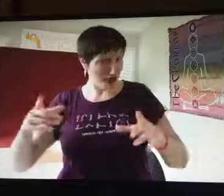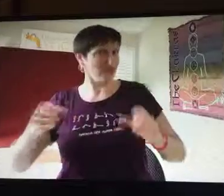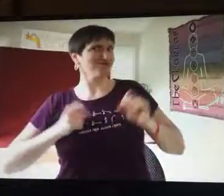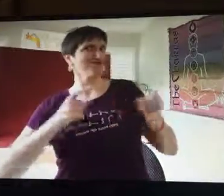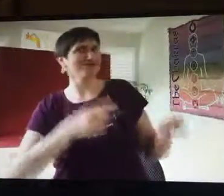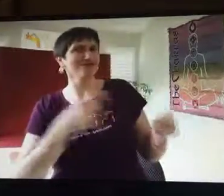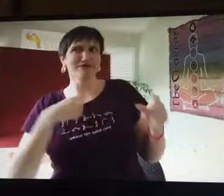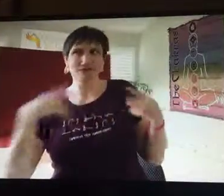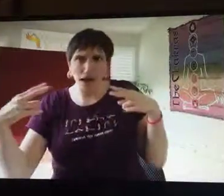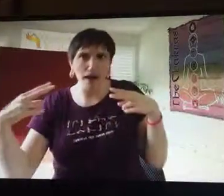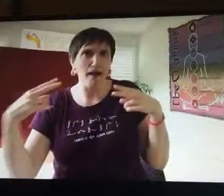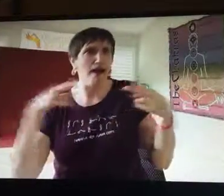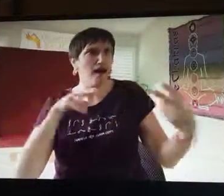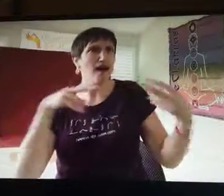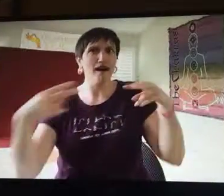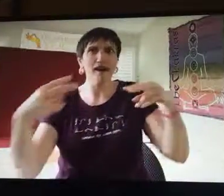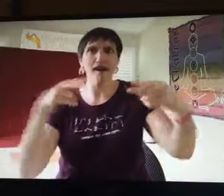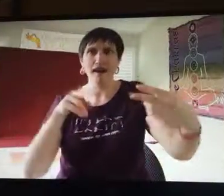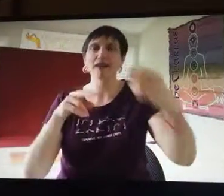in terms of clarification.